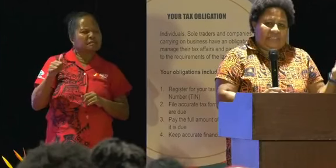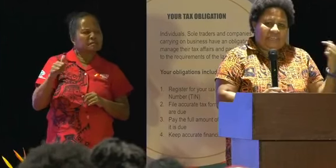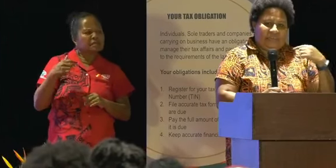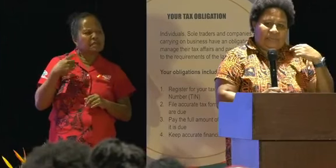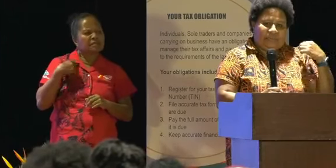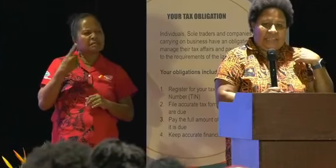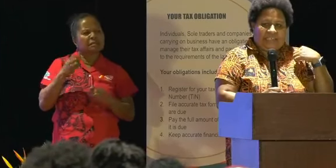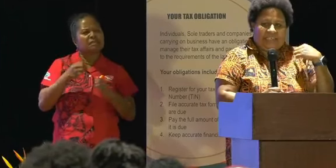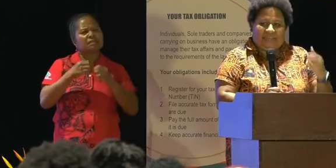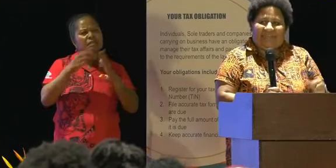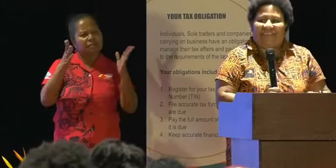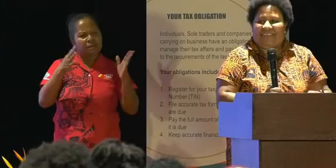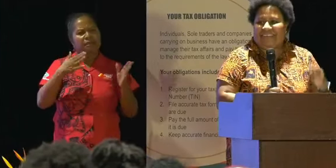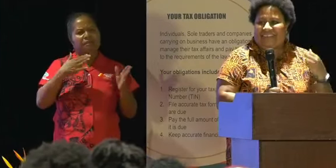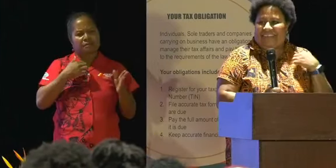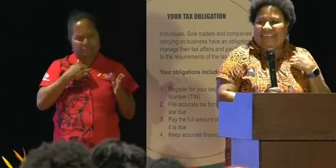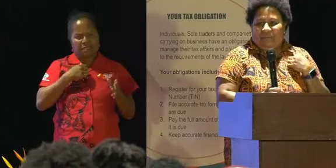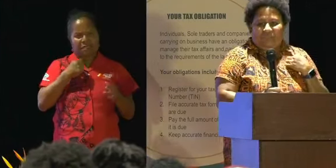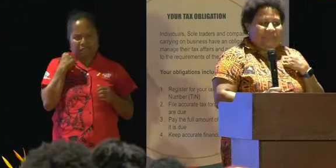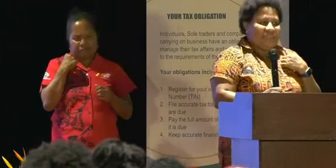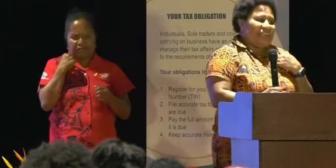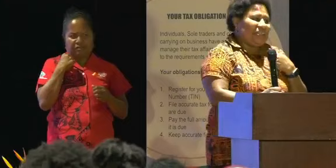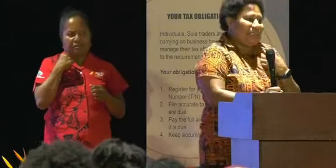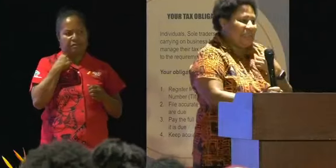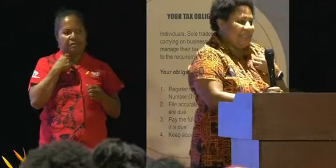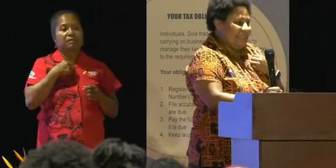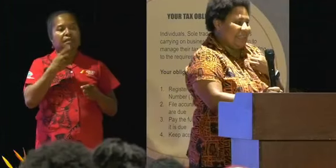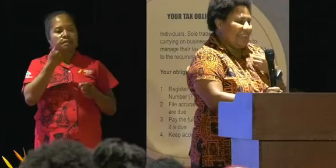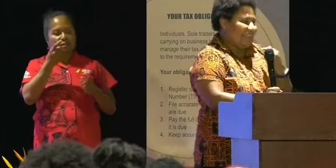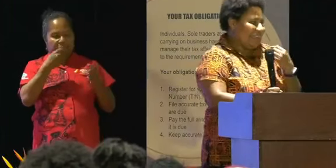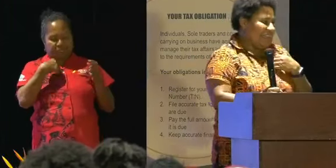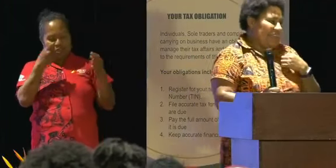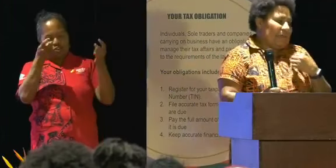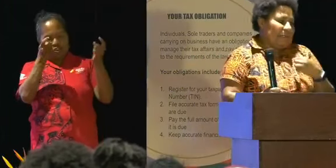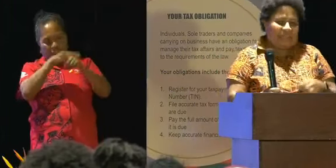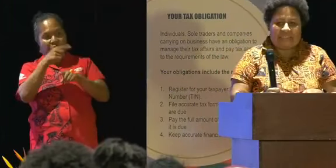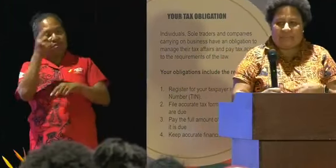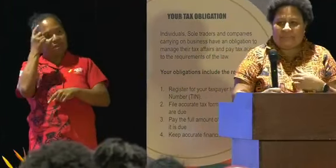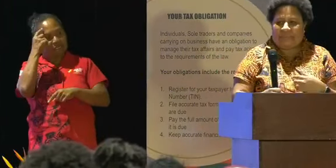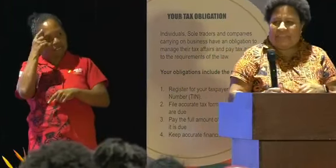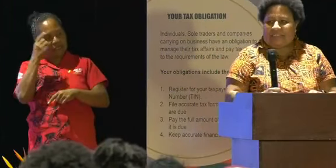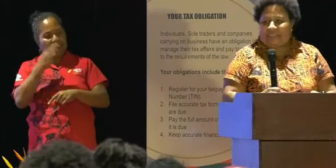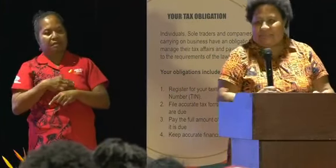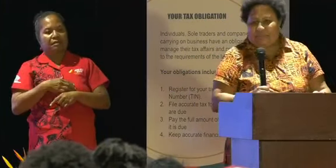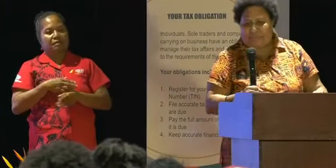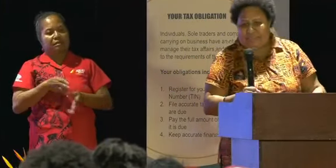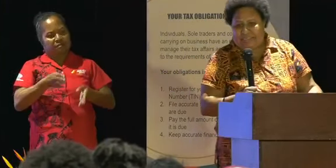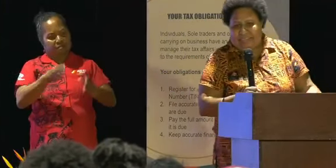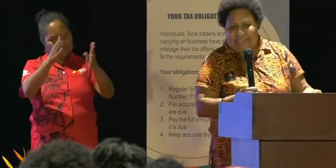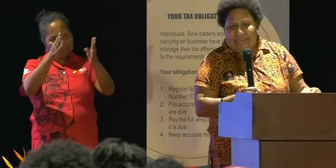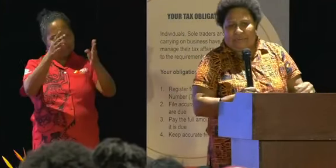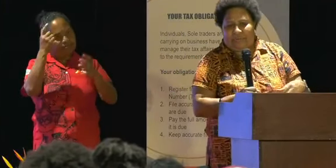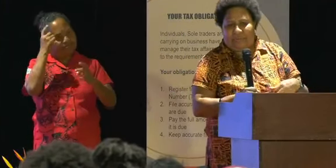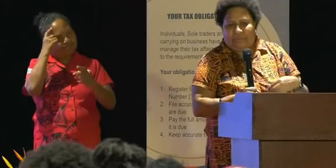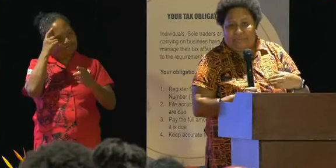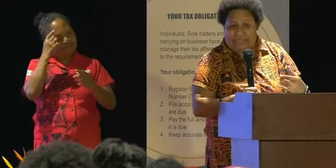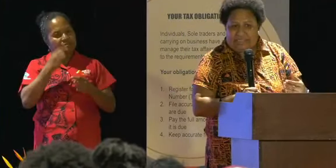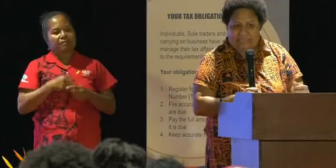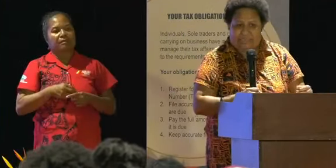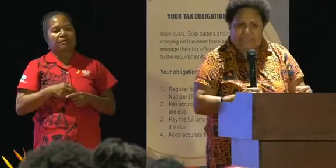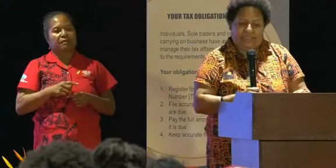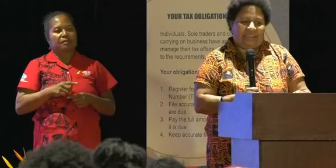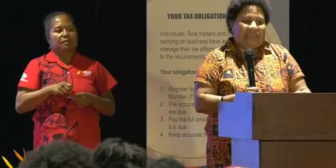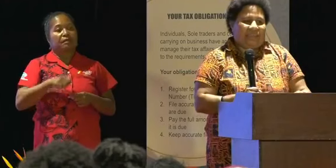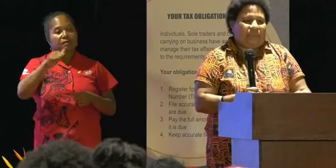have started with myself. Me should change him me yet. Passing blow me na attitude blow me na try me work him and